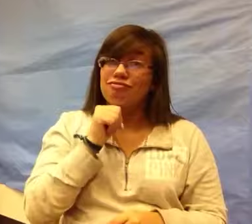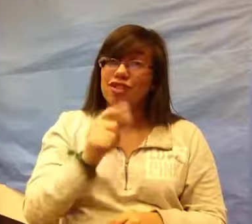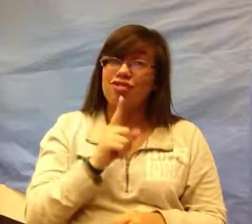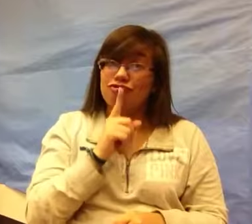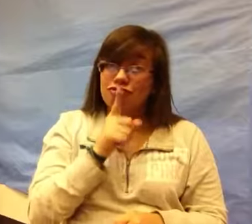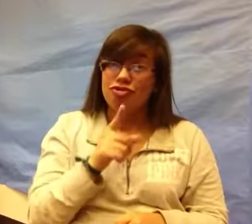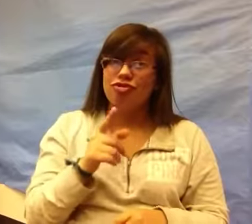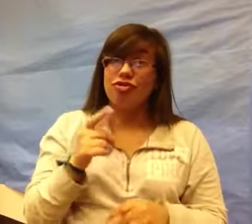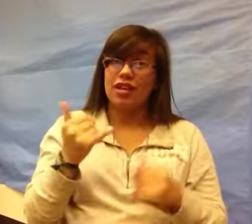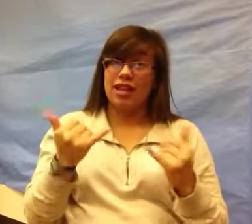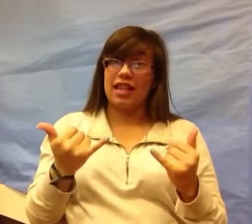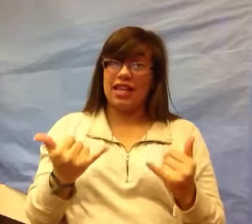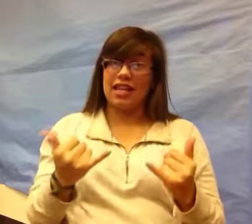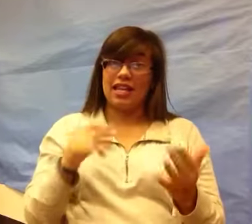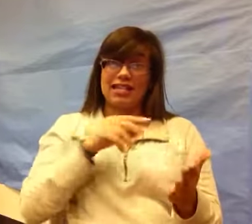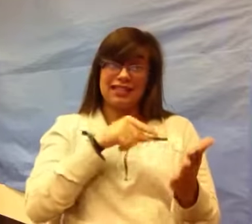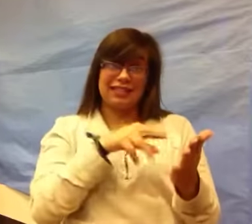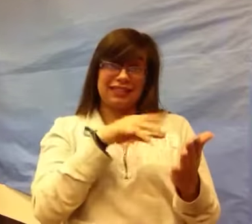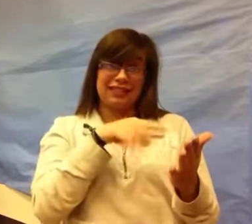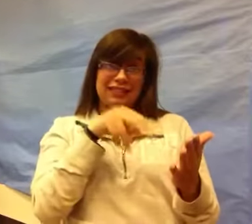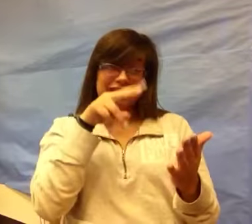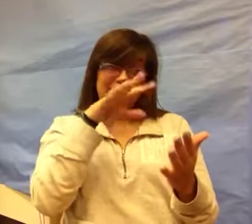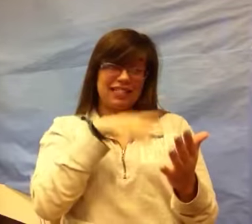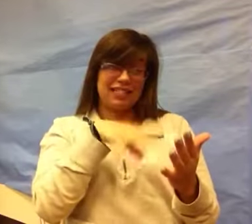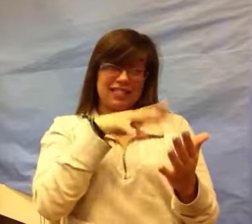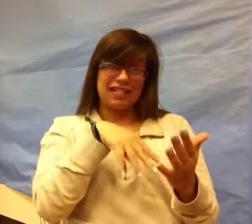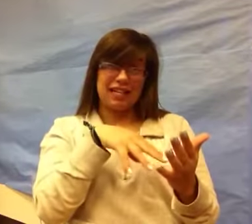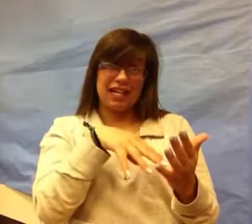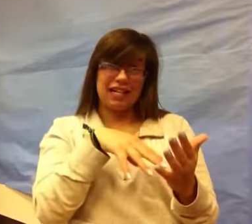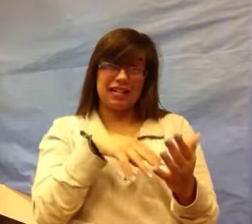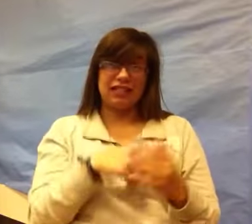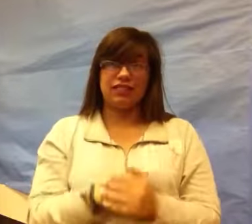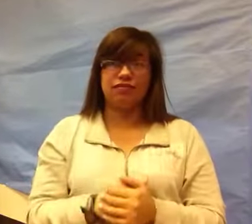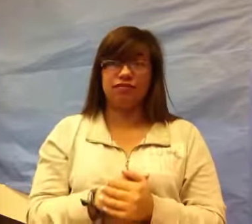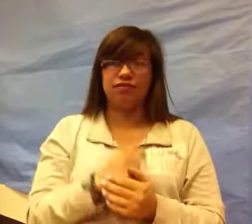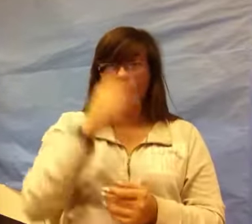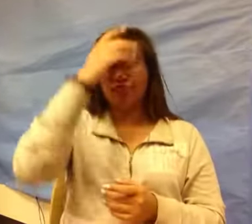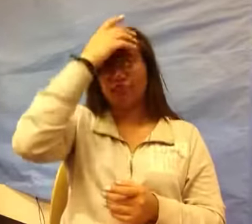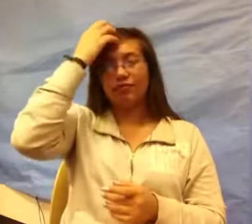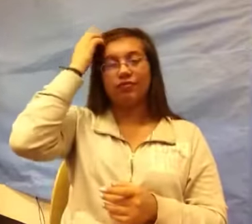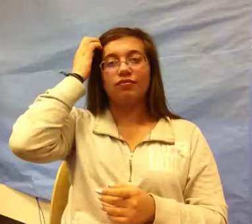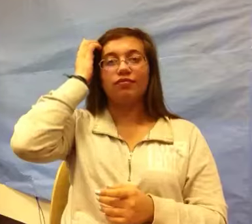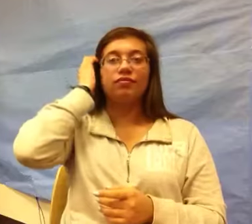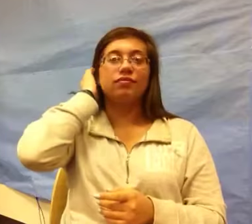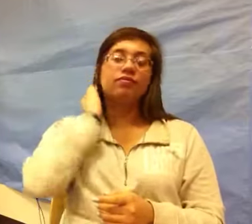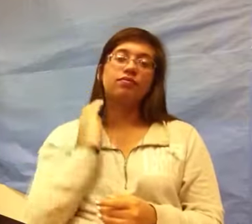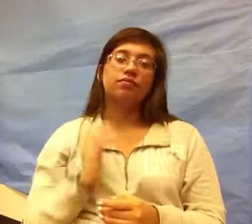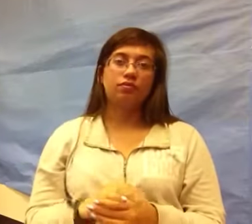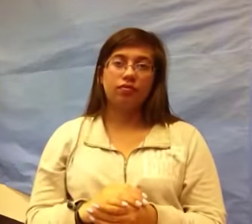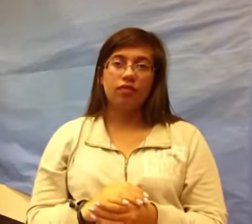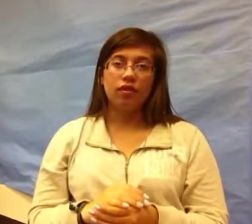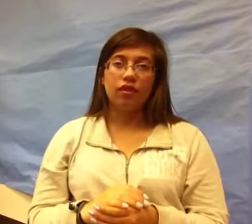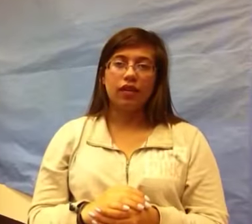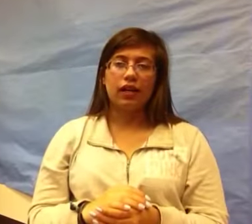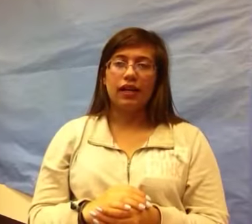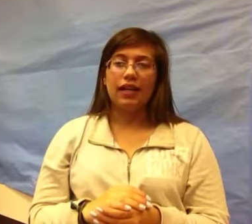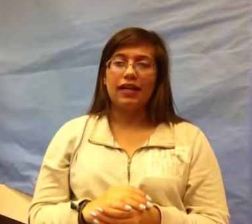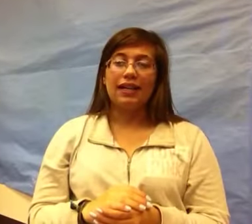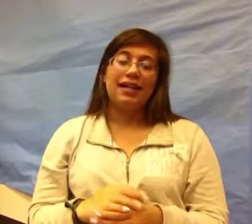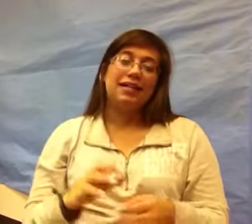about, say your friend decides he's going to design an experiment where he's going to see if people get an incredibly